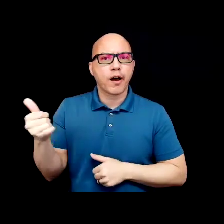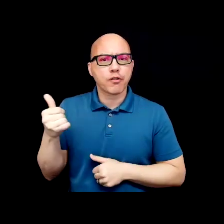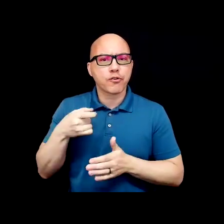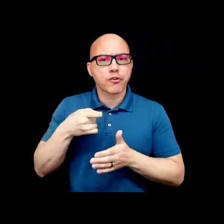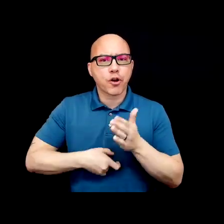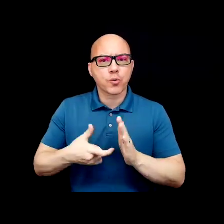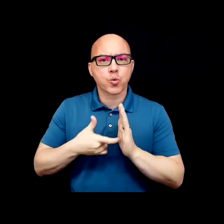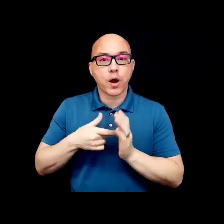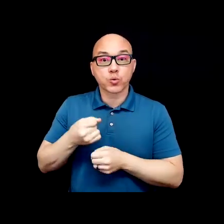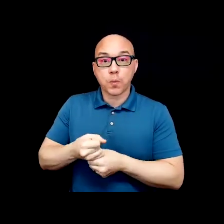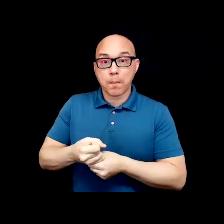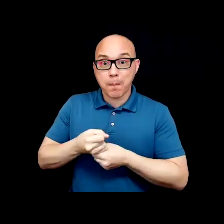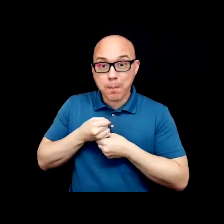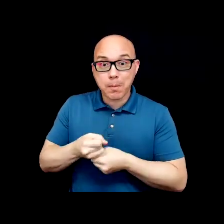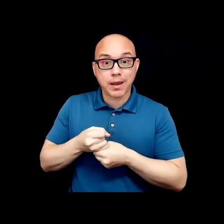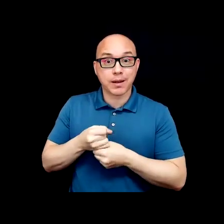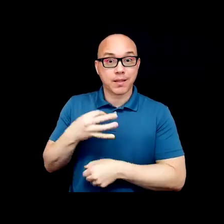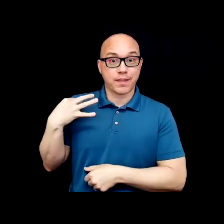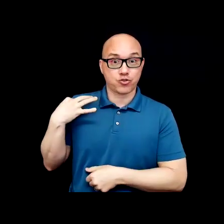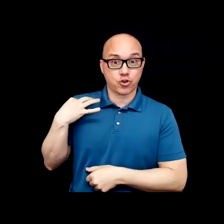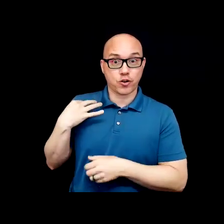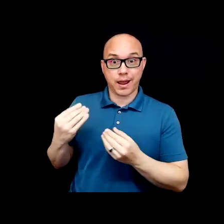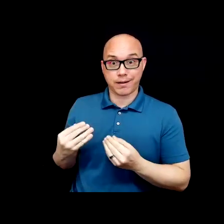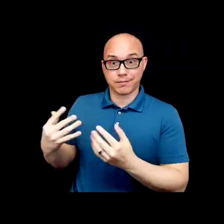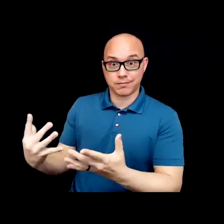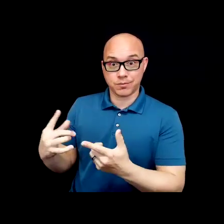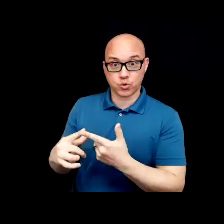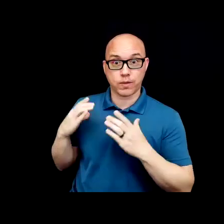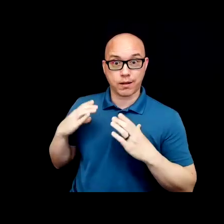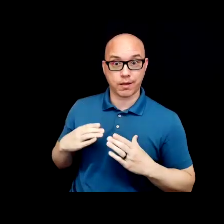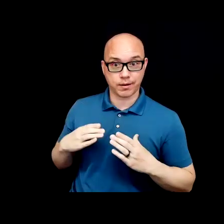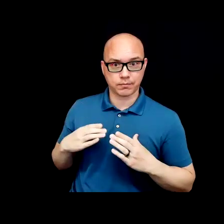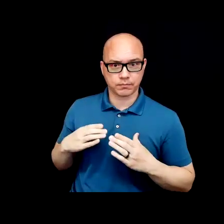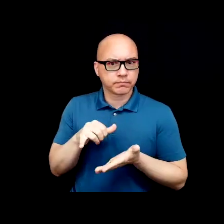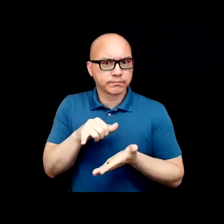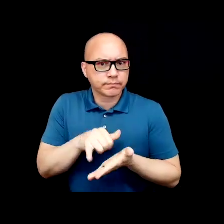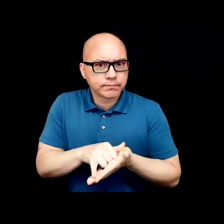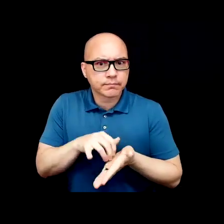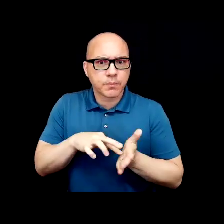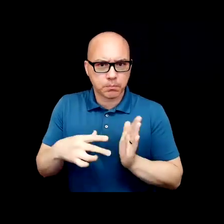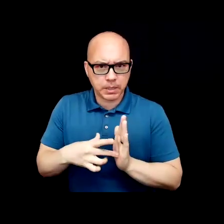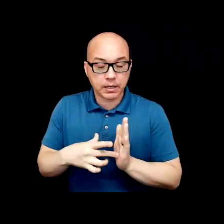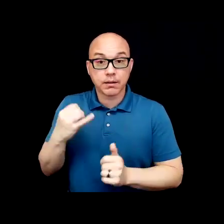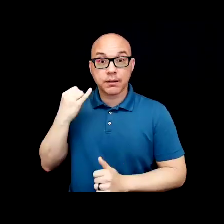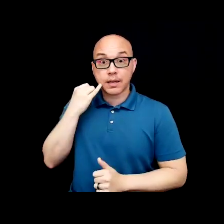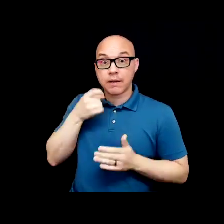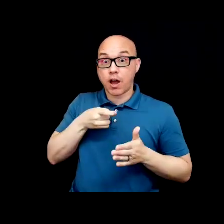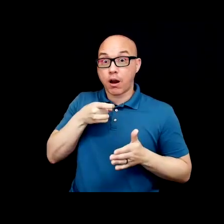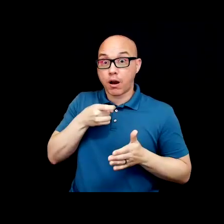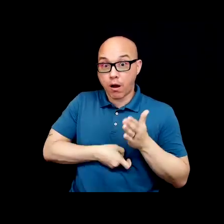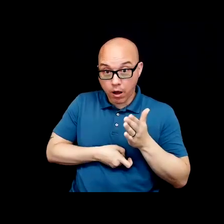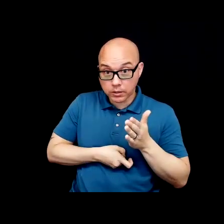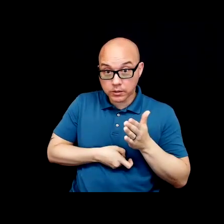t-shirt to your client. That is what I mean by if it cost to make that money for